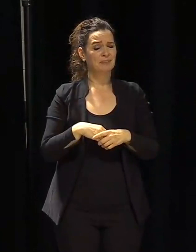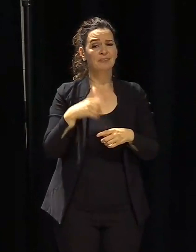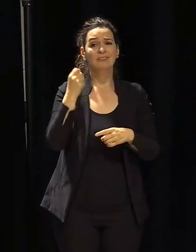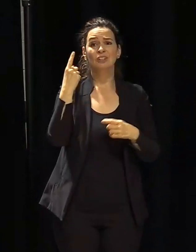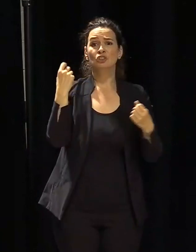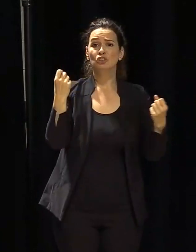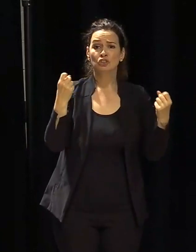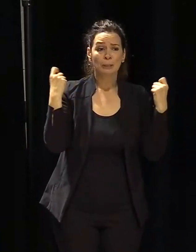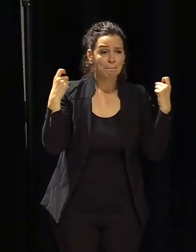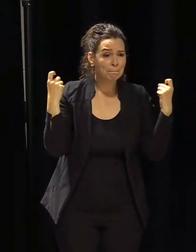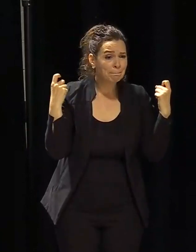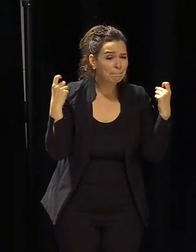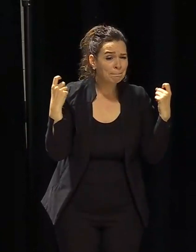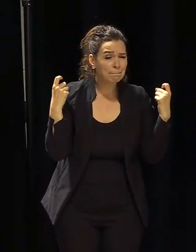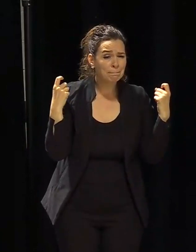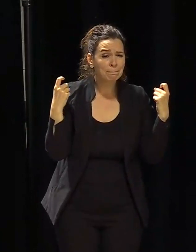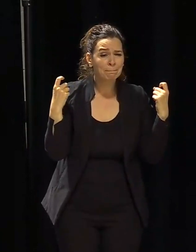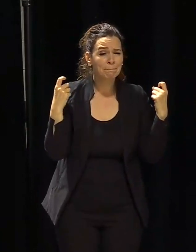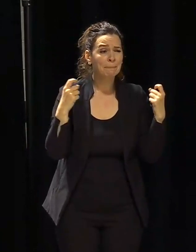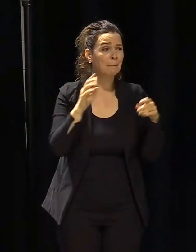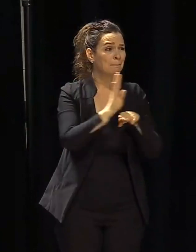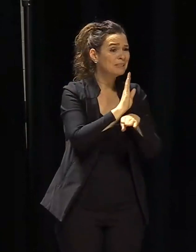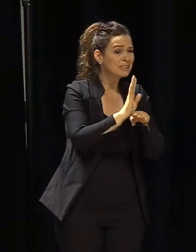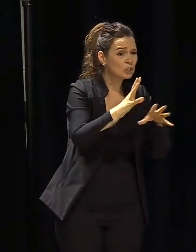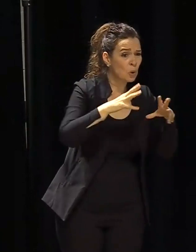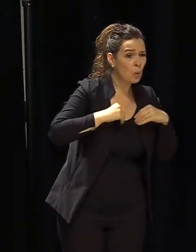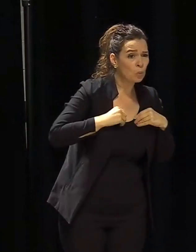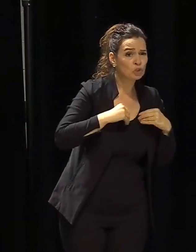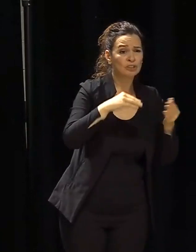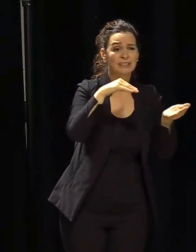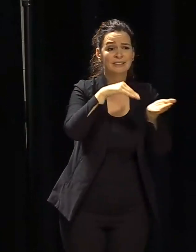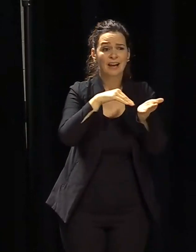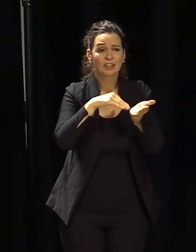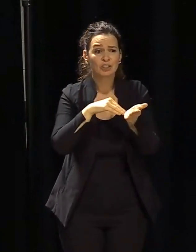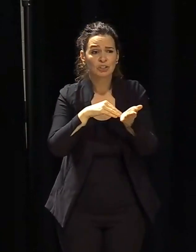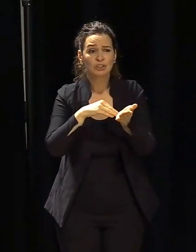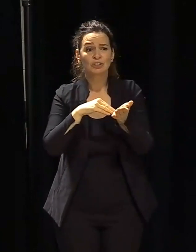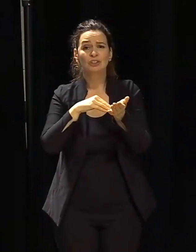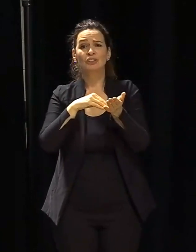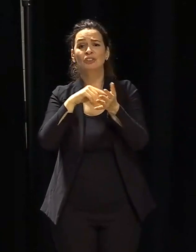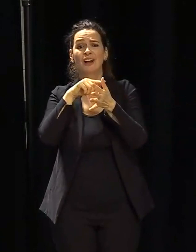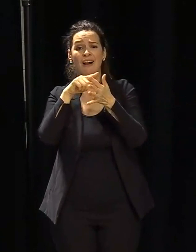it's doctors who say, I'm working 16, 18 hours a day, I need to get a workout in.